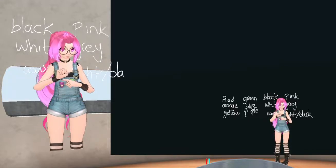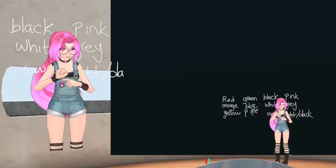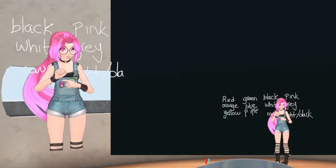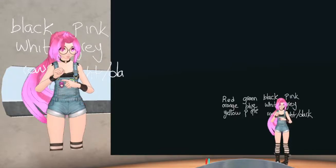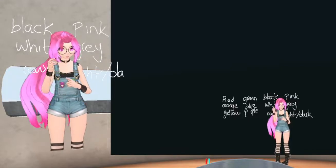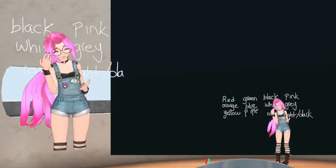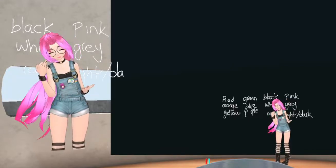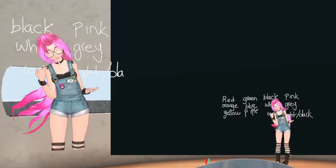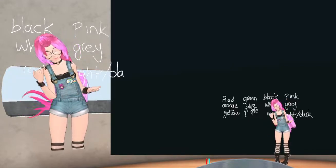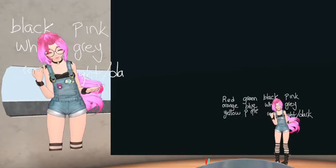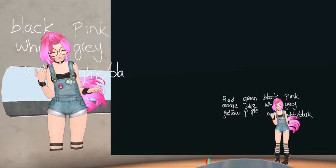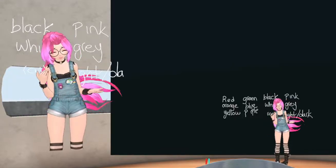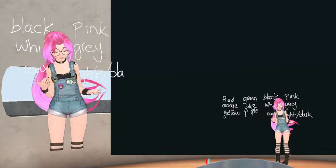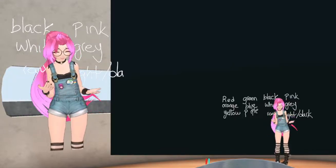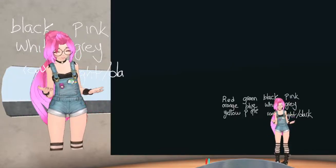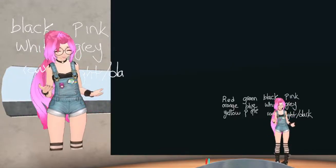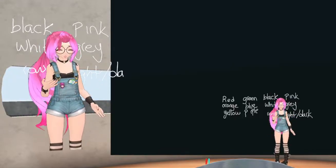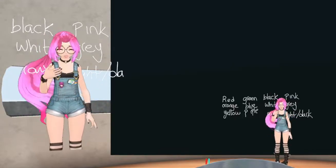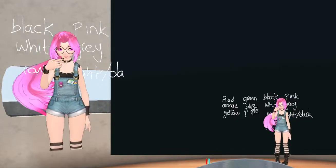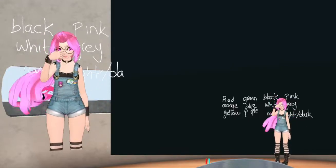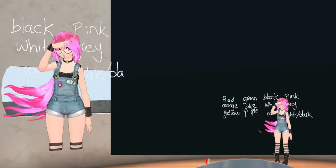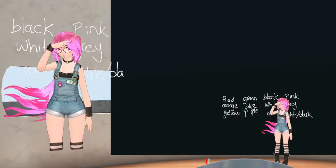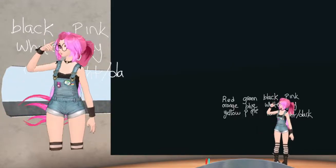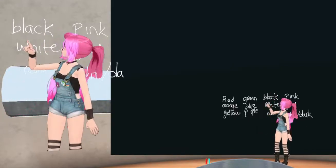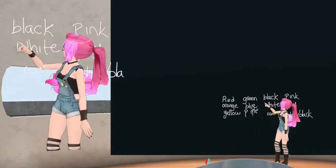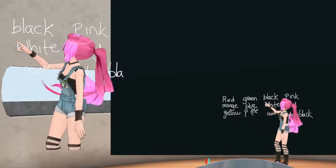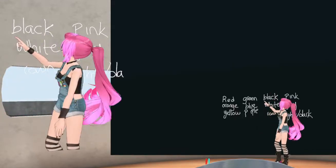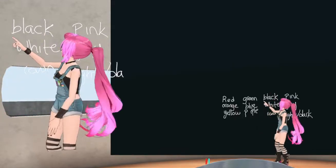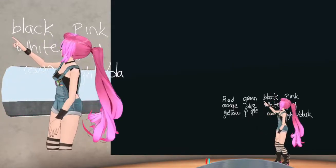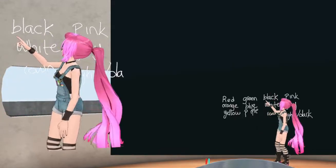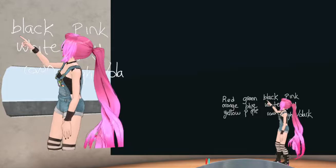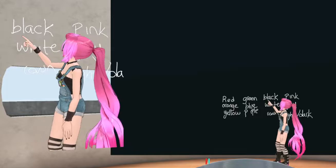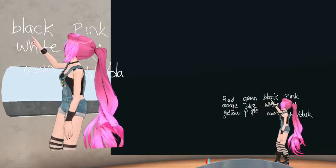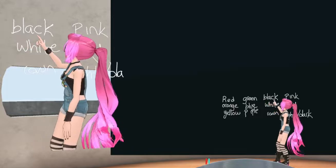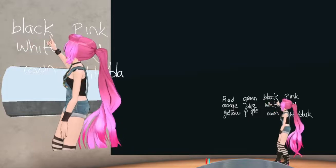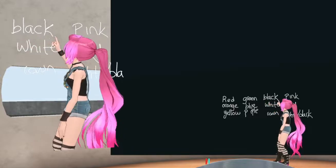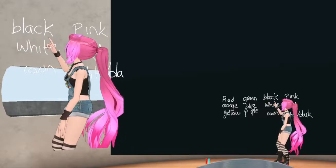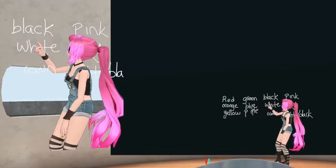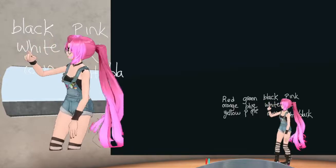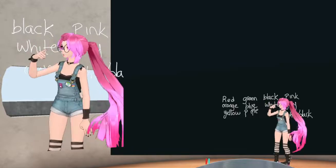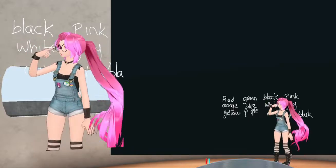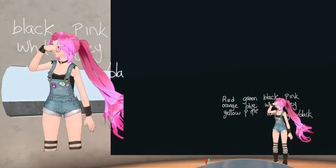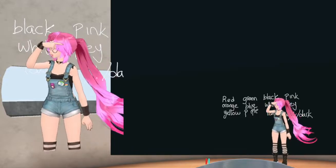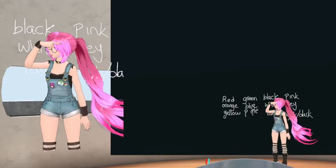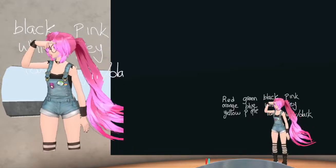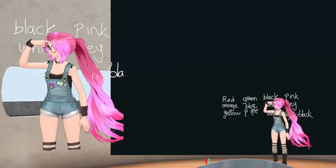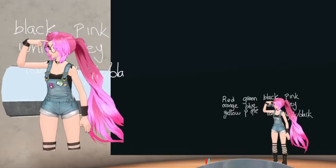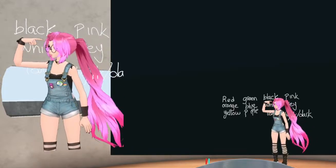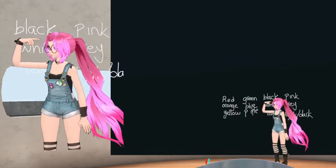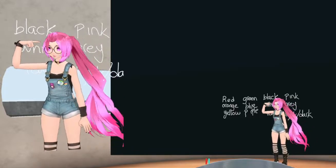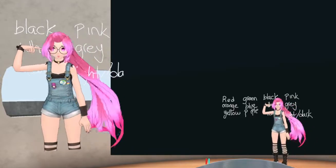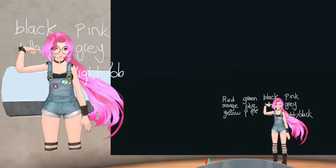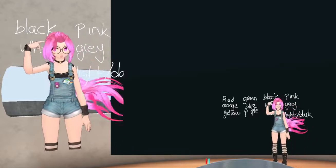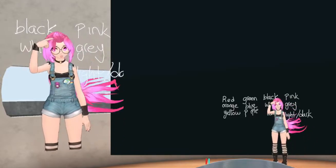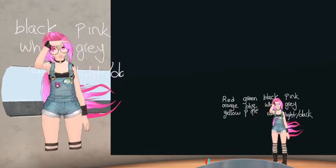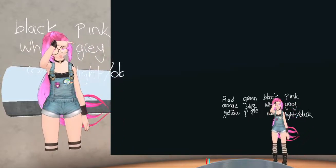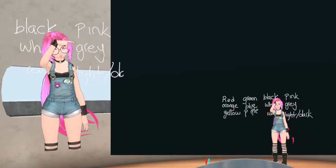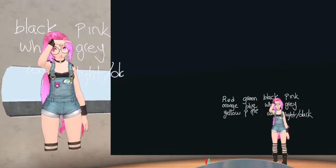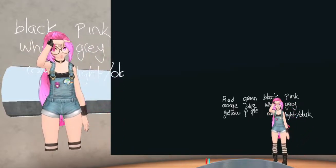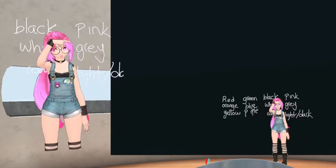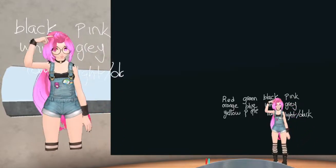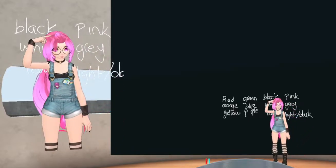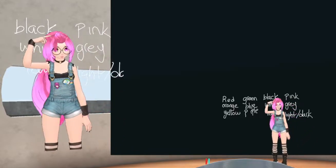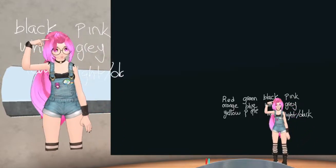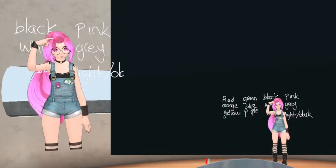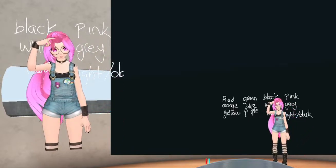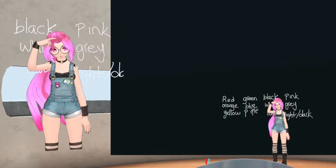because, like, because why? So only 1 time across your forehead, and you don't